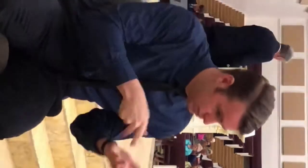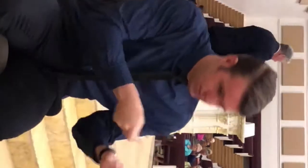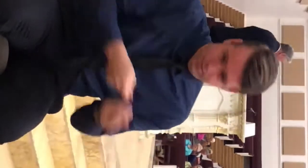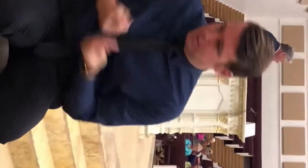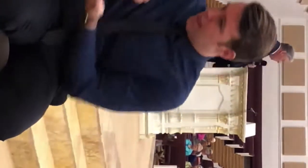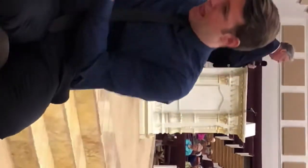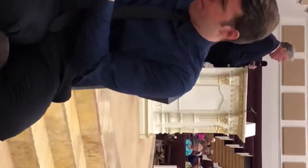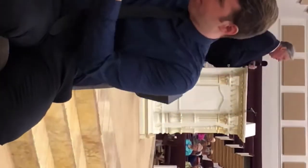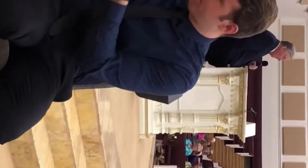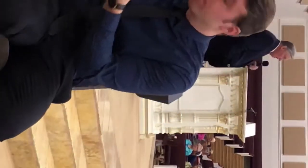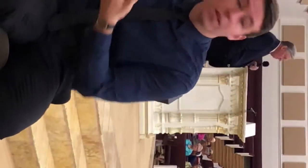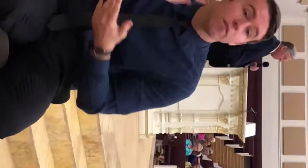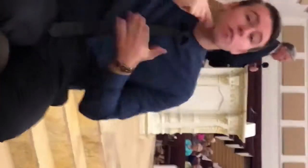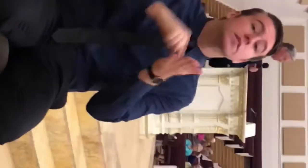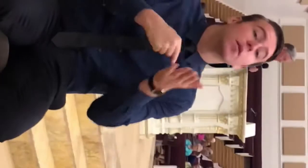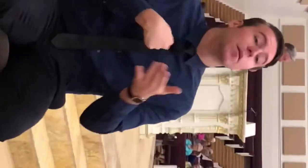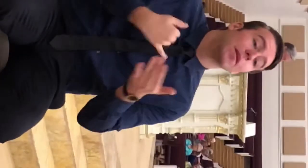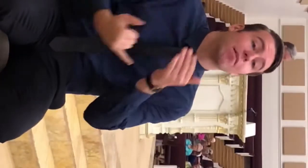with